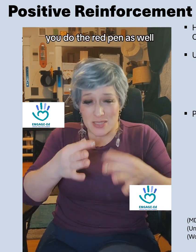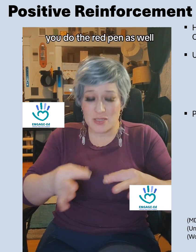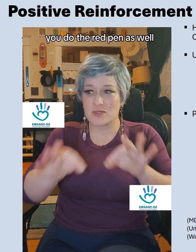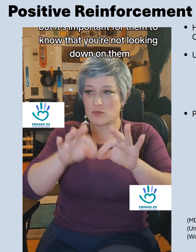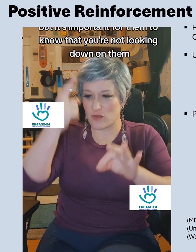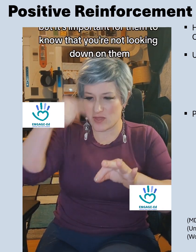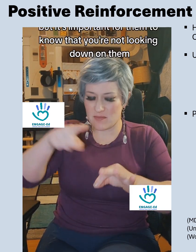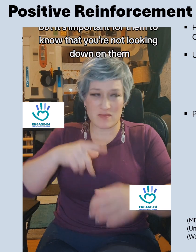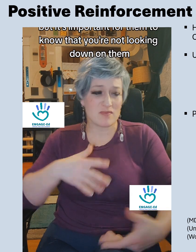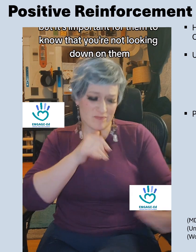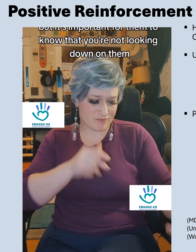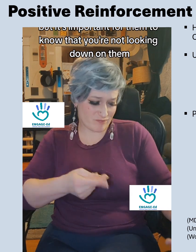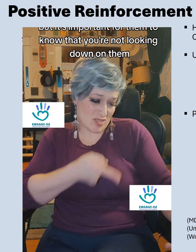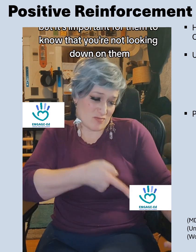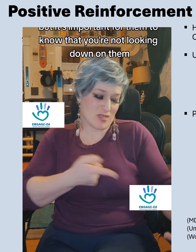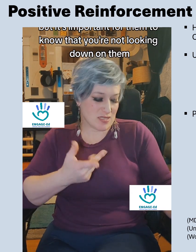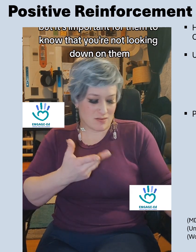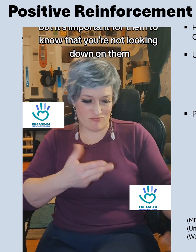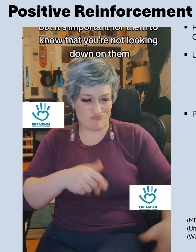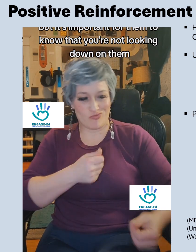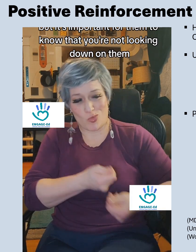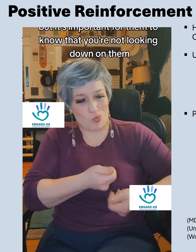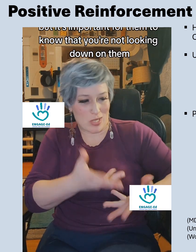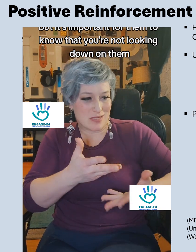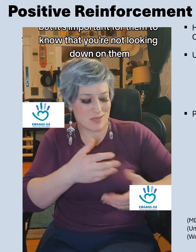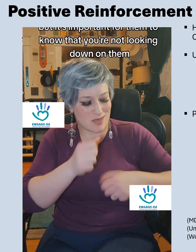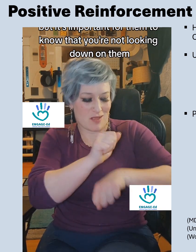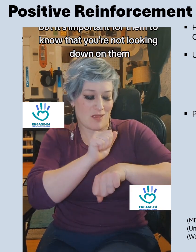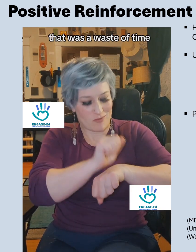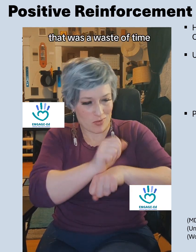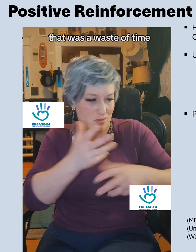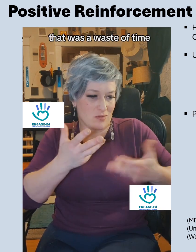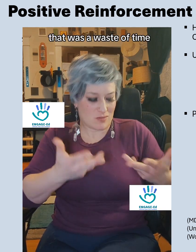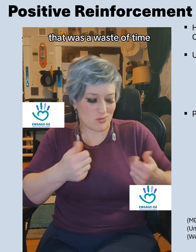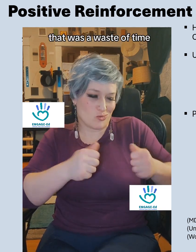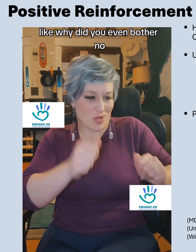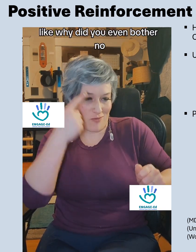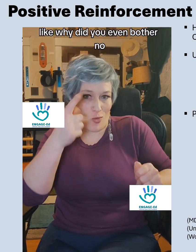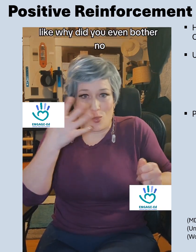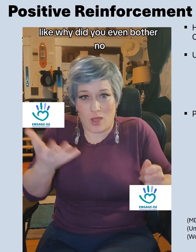as well. But it's important for them to know that you're not looking down on them. That was a waste of